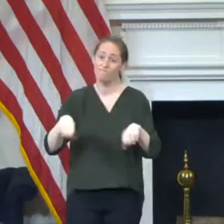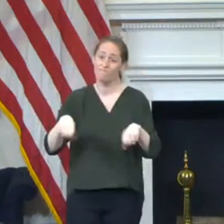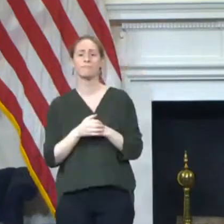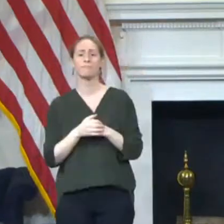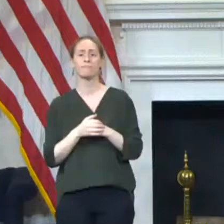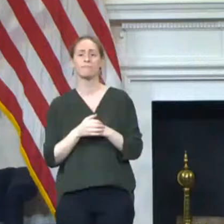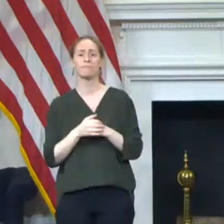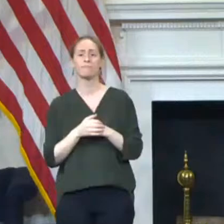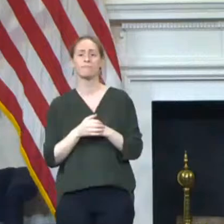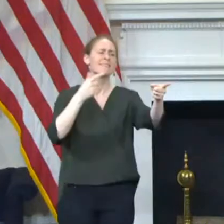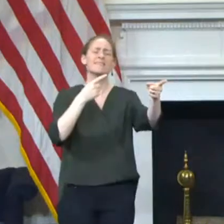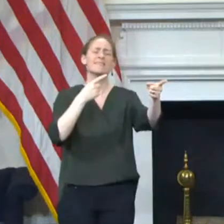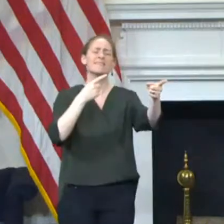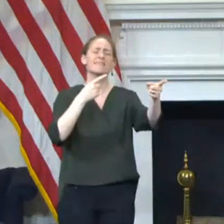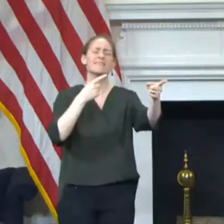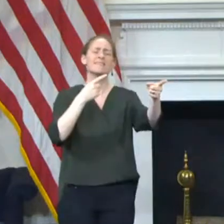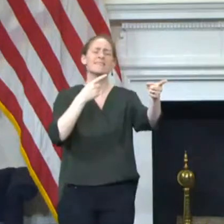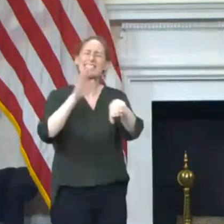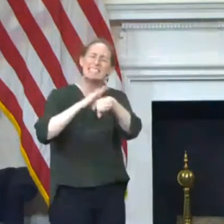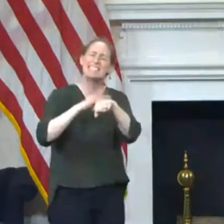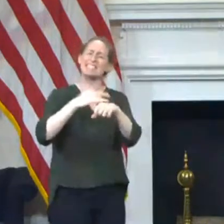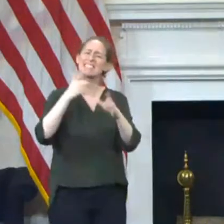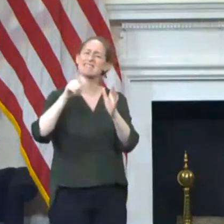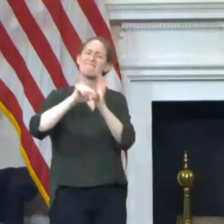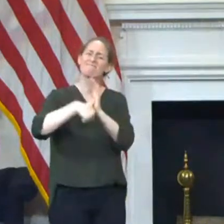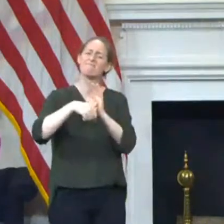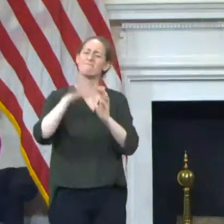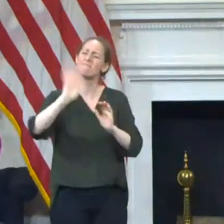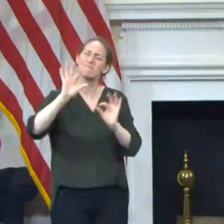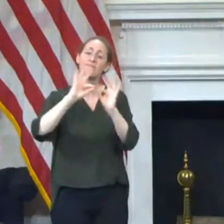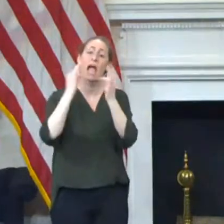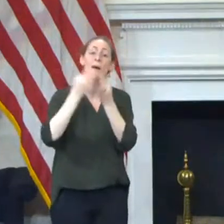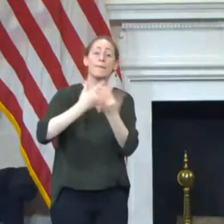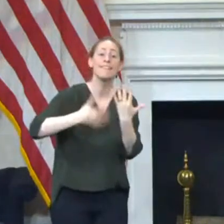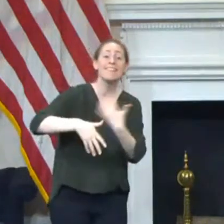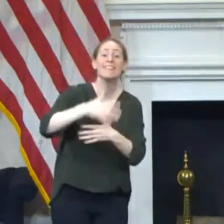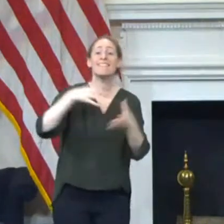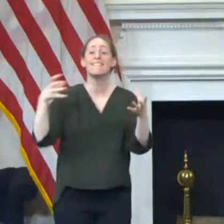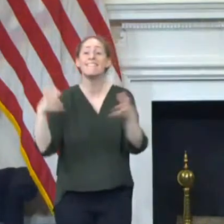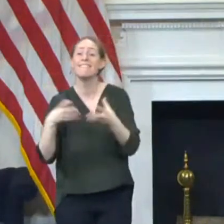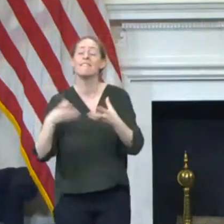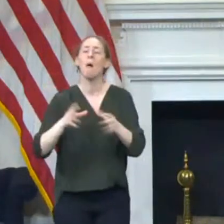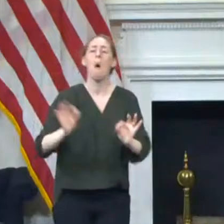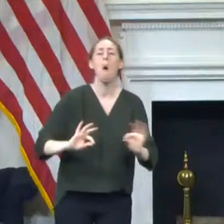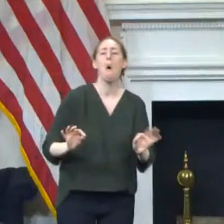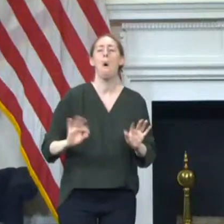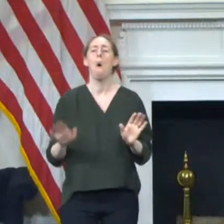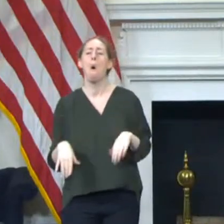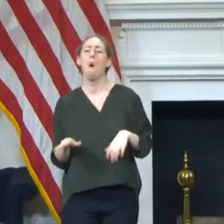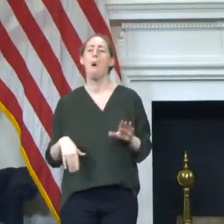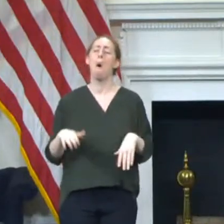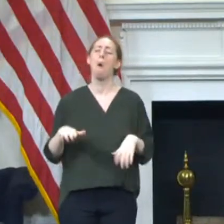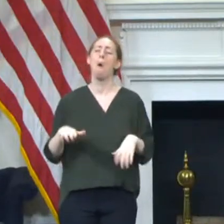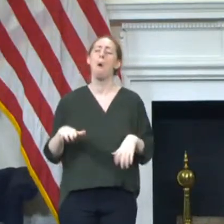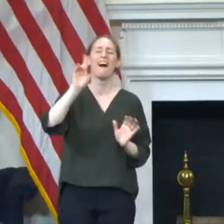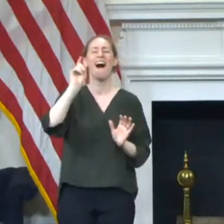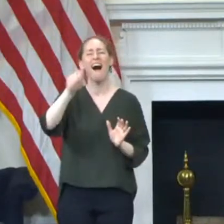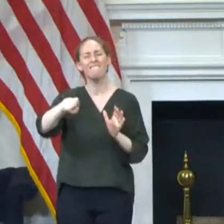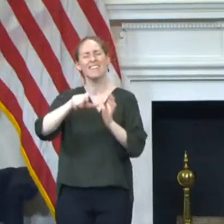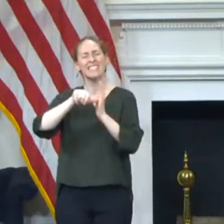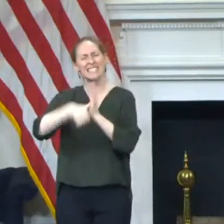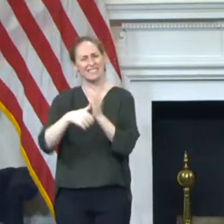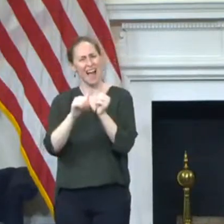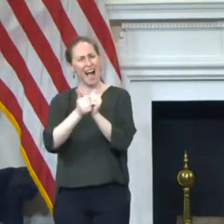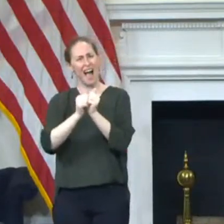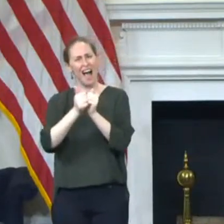lot of local leaders that are now putting caps on even private gatherings. What are you and your family planning to do for Thanksgiving since it's coming up in a couple of weeks?